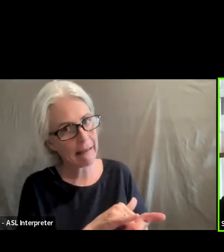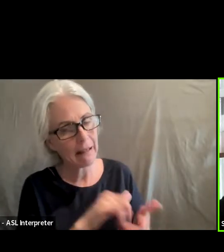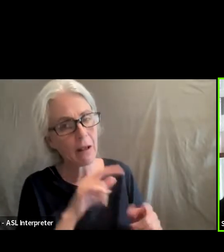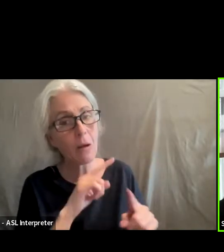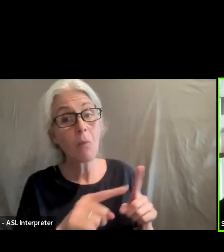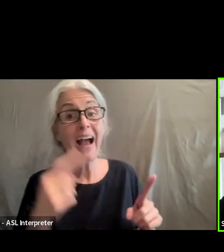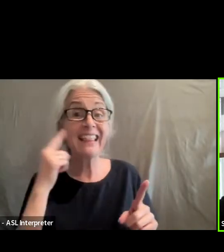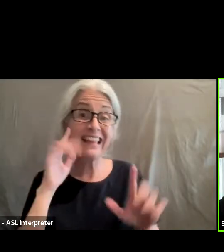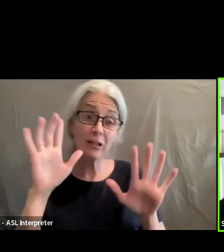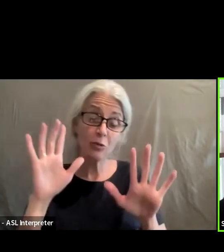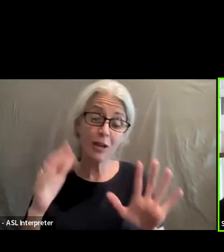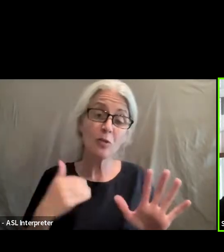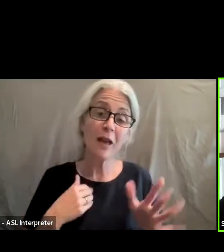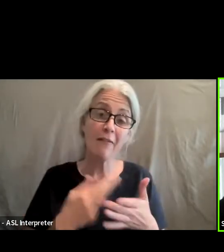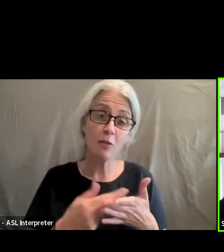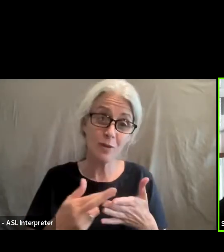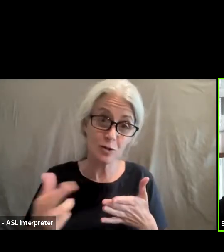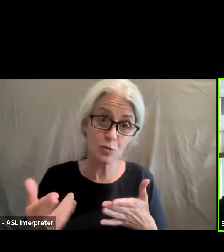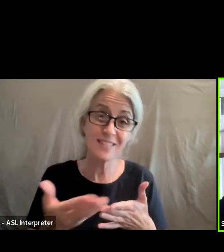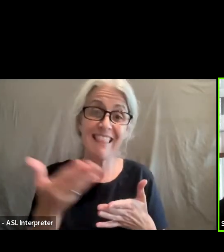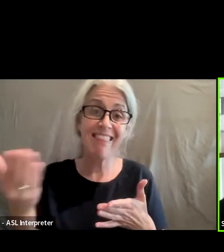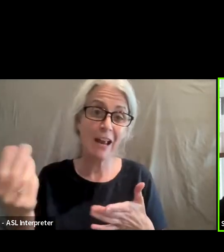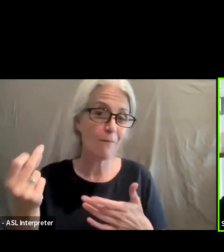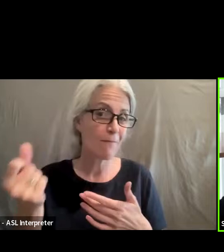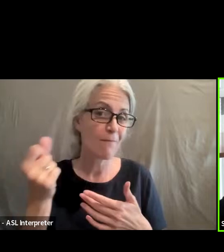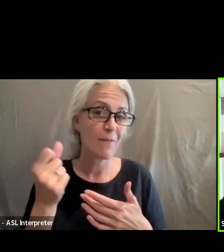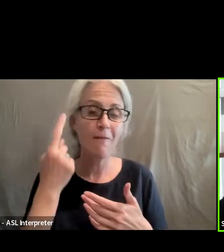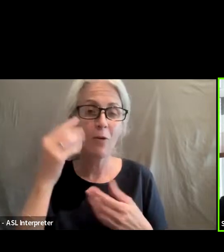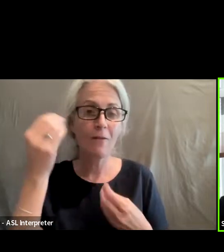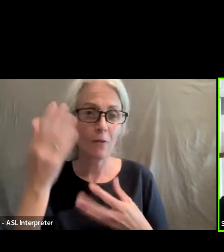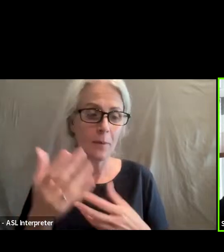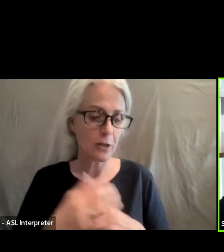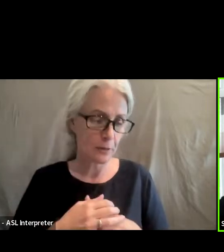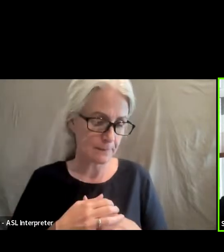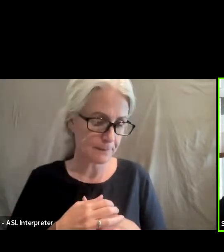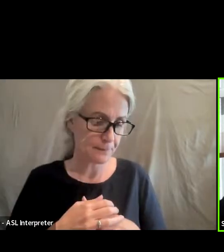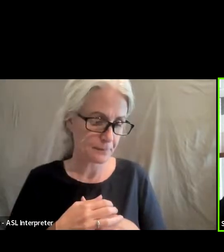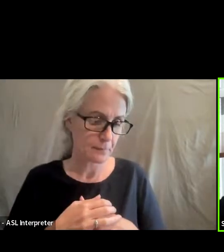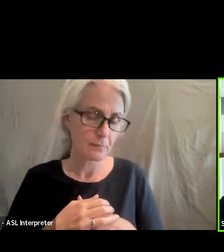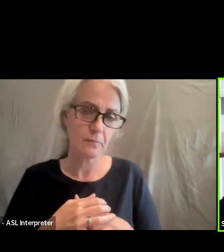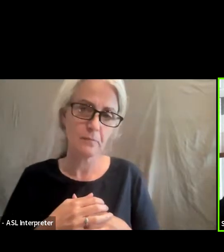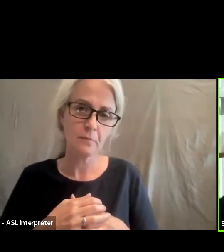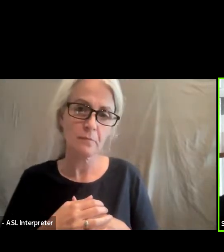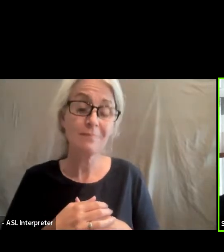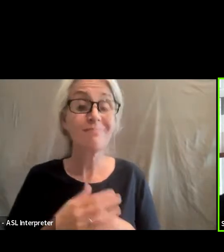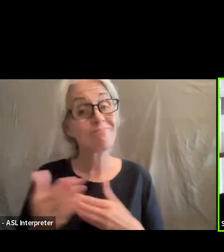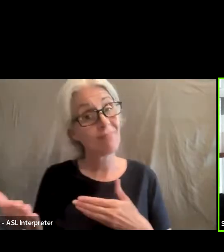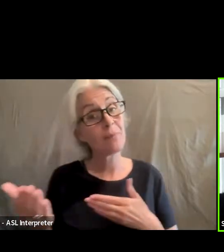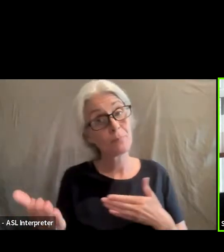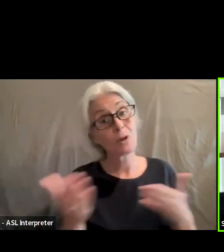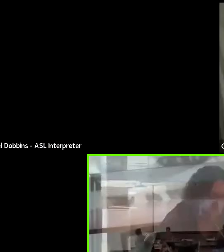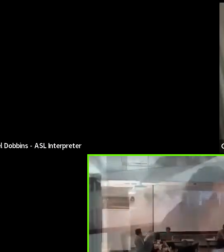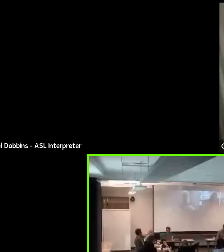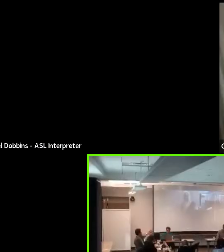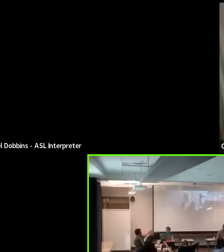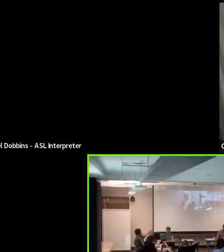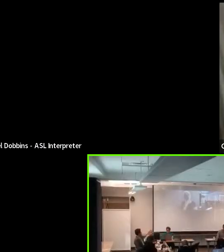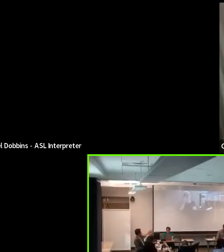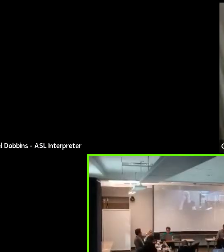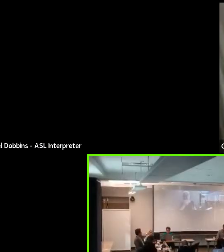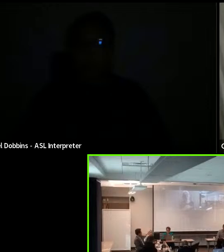great that we have the resources right there at the fingertips for Mhm, information. mhm. Yeah. Yeah, and you bring up a good point. I